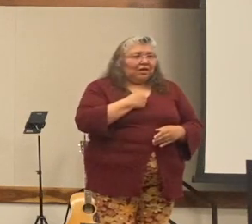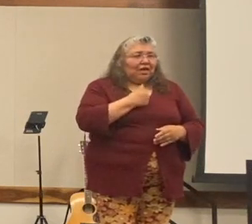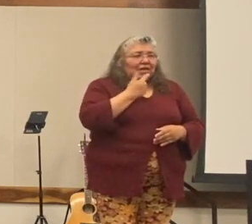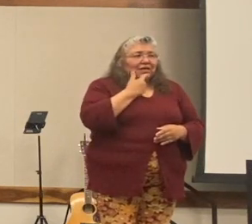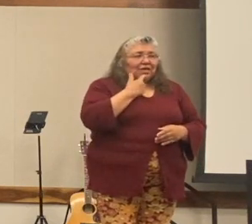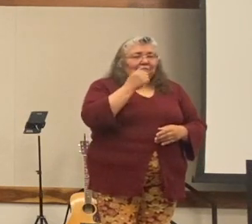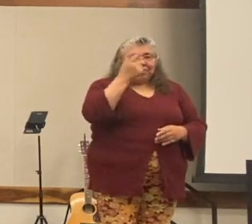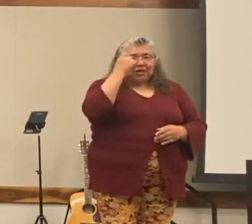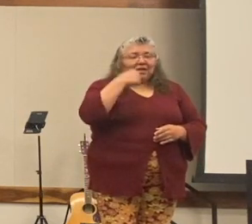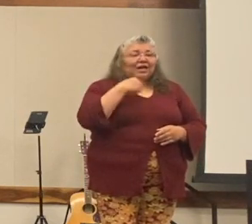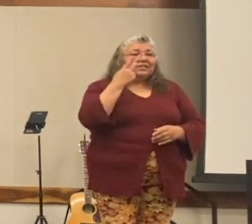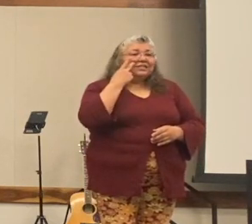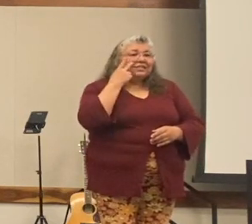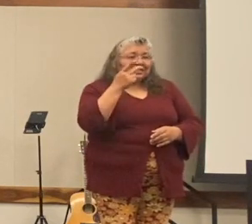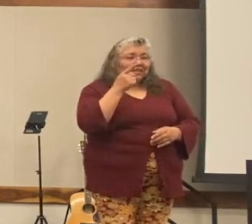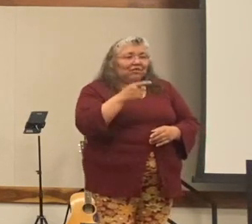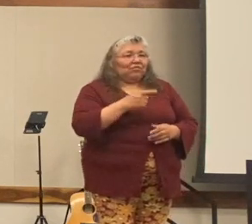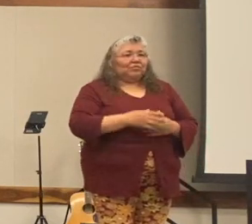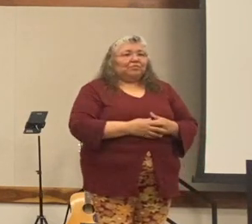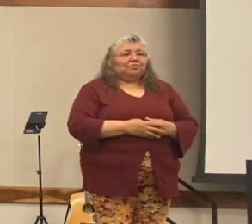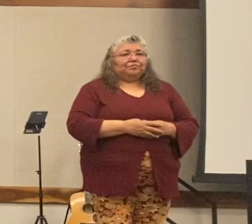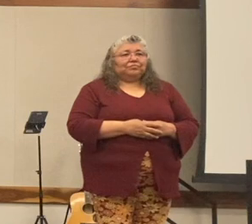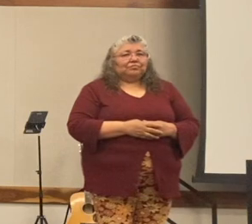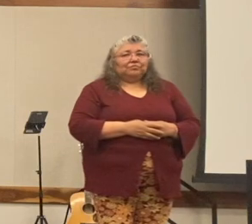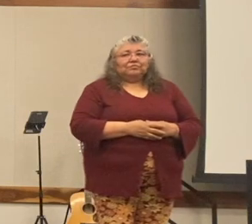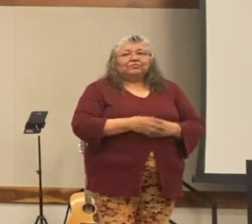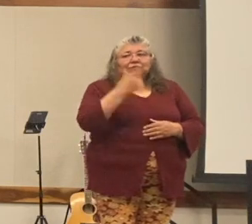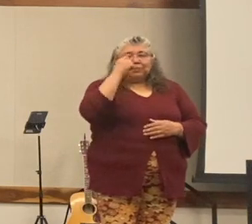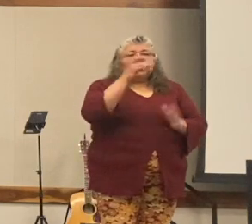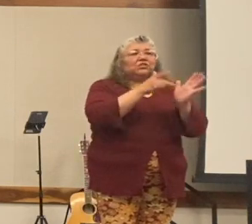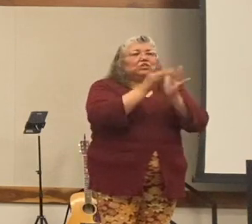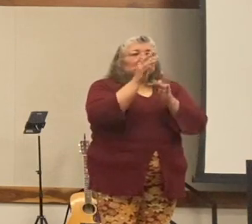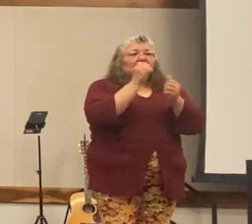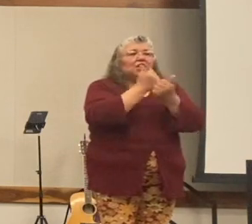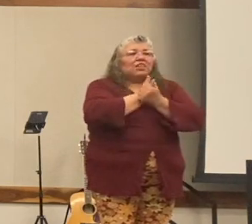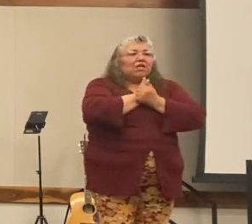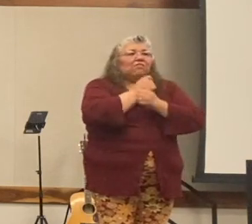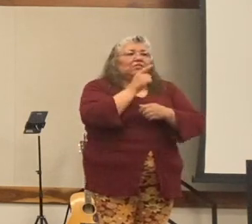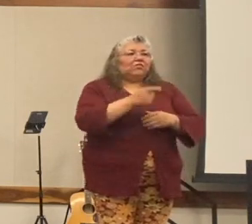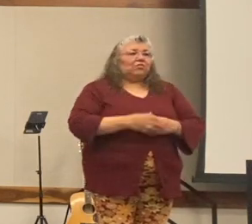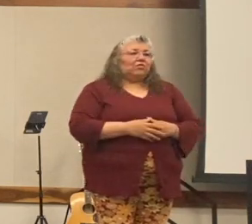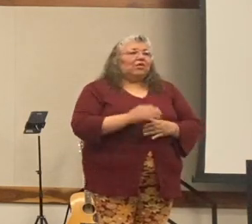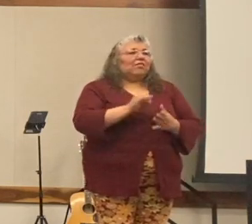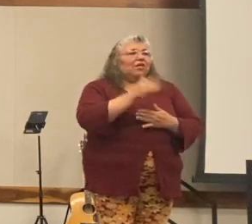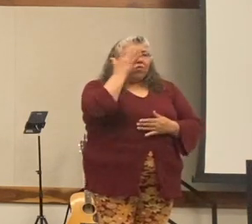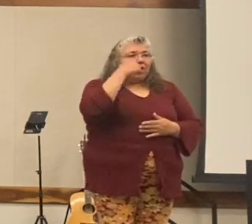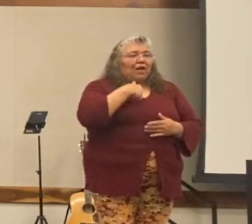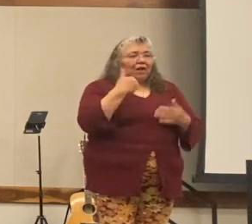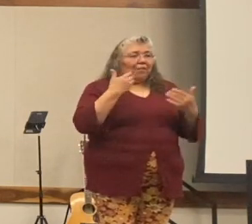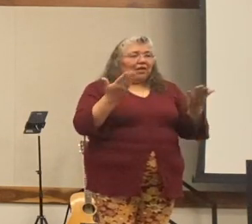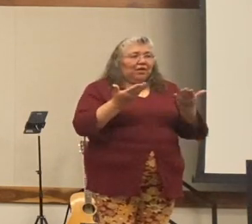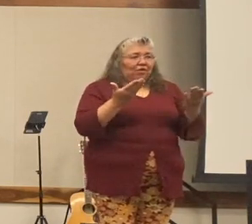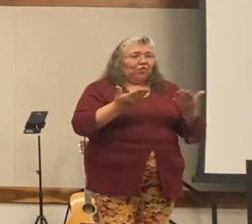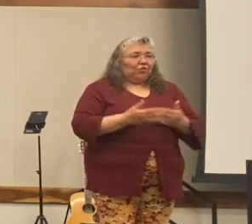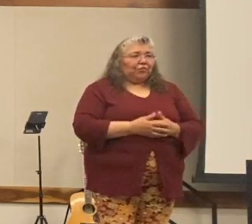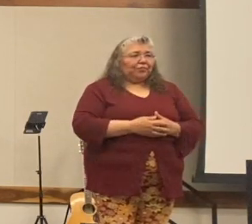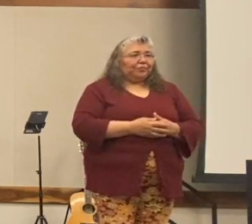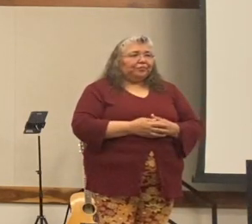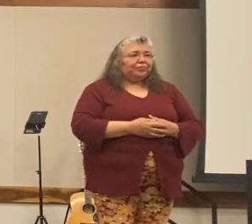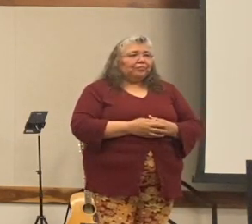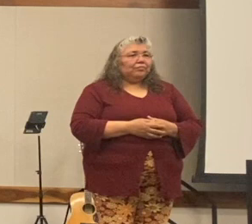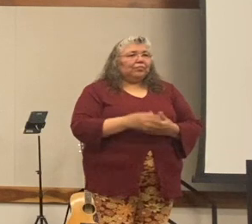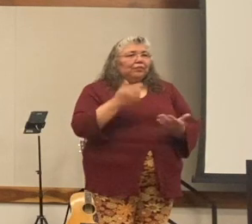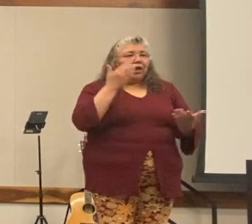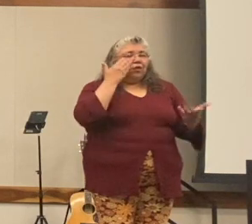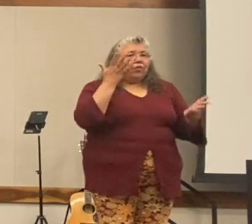I said, it's because I see you. Because Jesus loves you. And that's why I'm here. I don't know